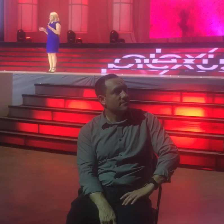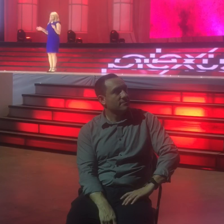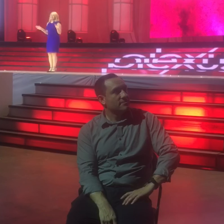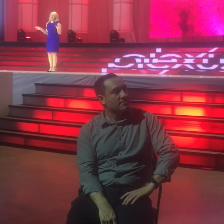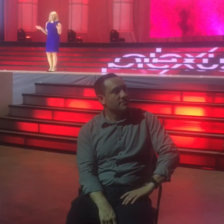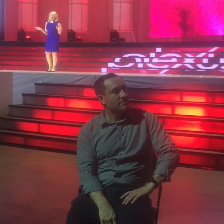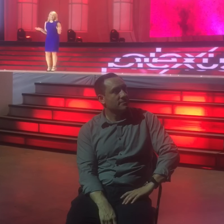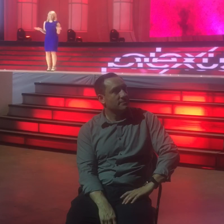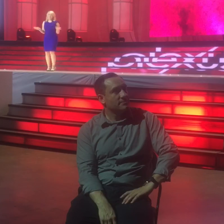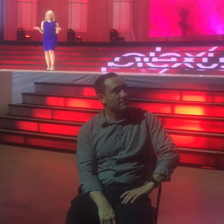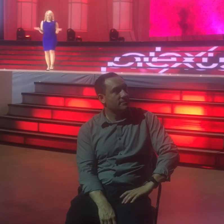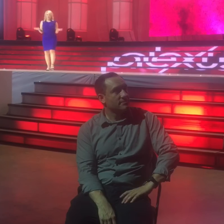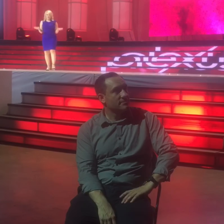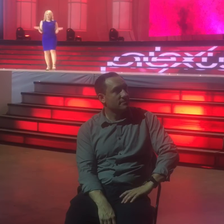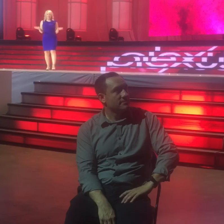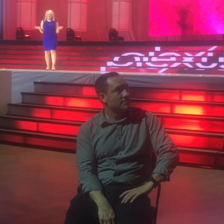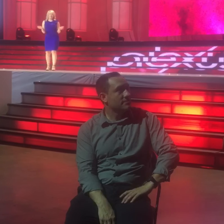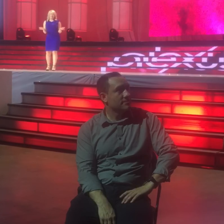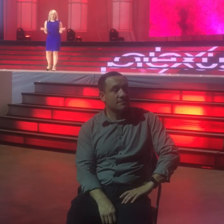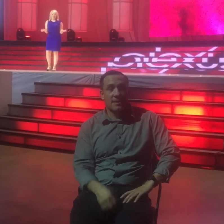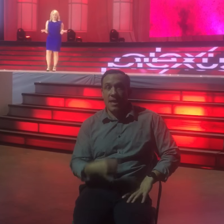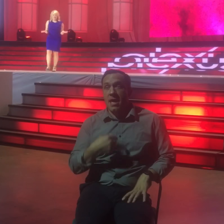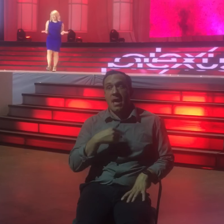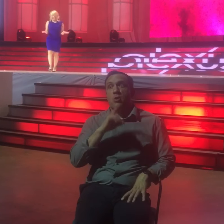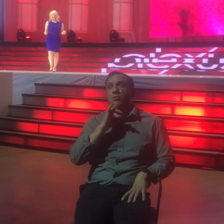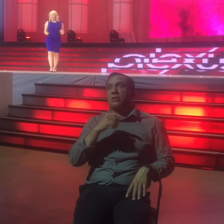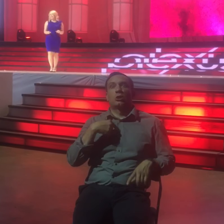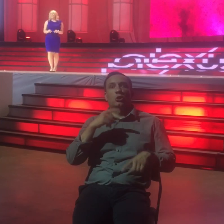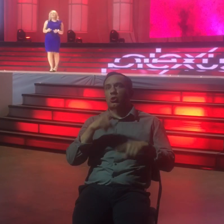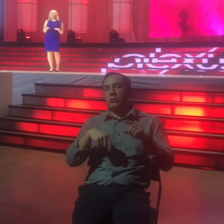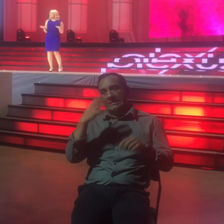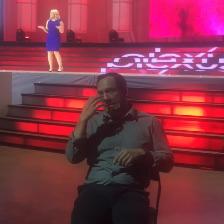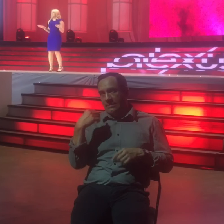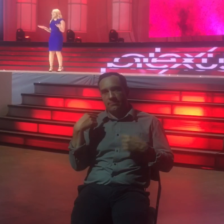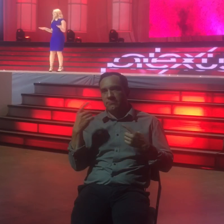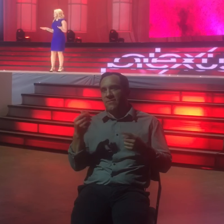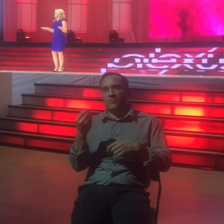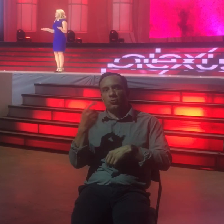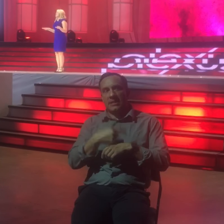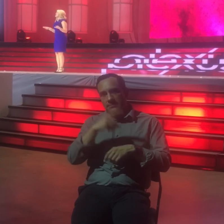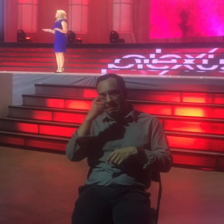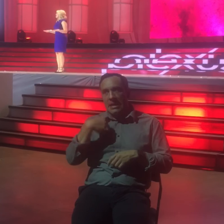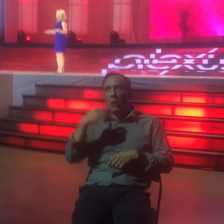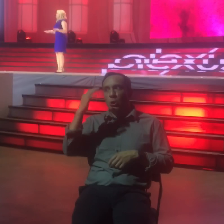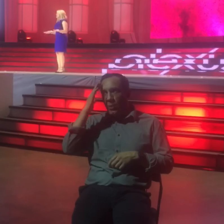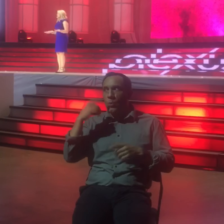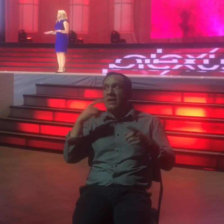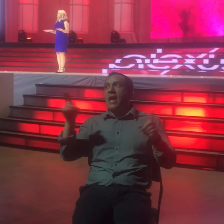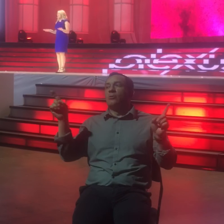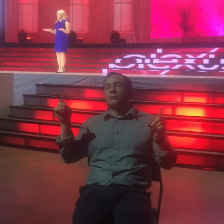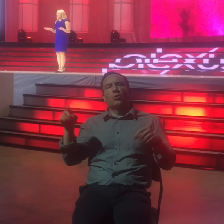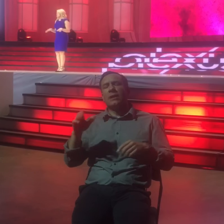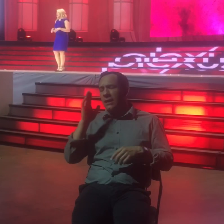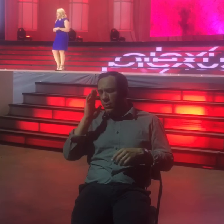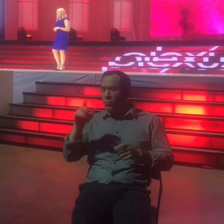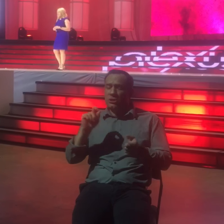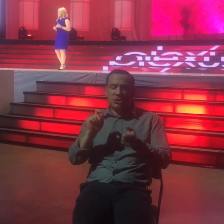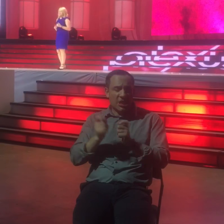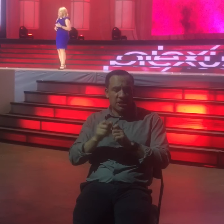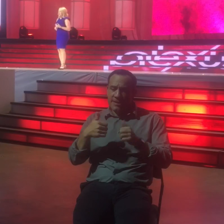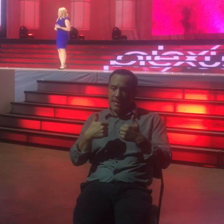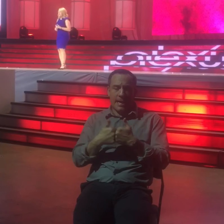I honestly have not been able to sleep for a few days because I knew this was coming out. LEXI, honestly, you guys, is going to be a game changer for your business.